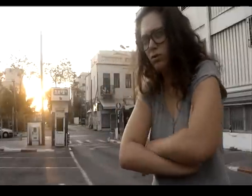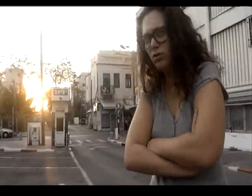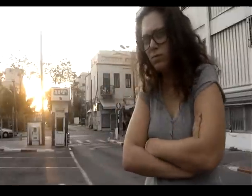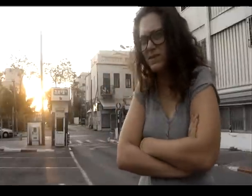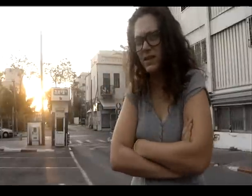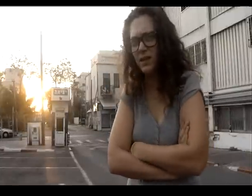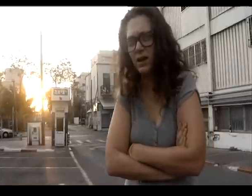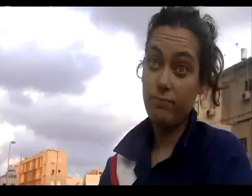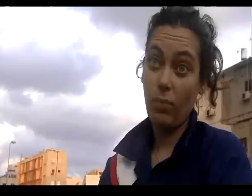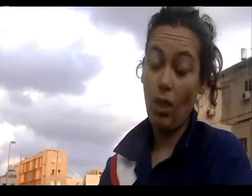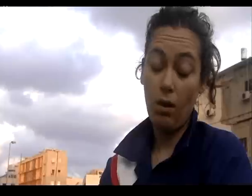look pathetic.